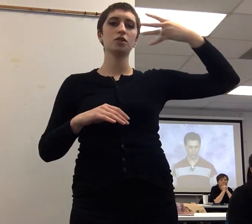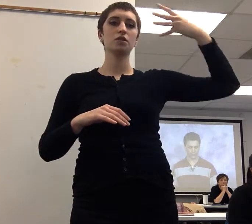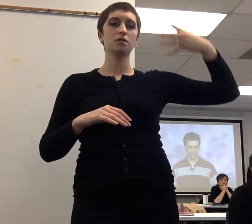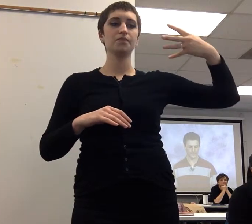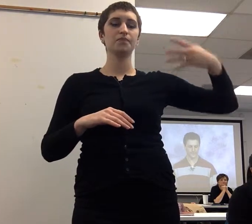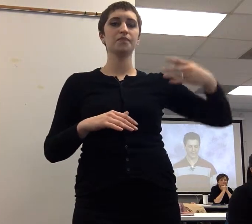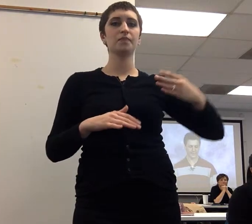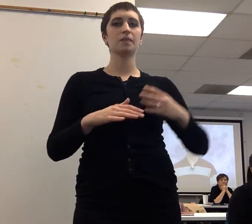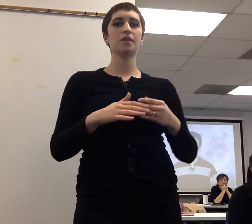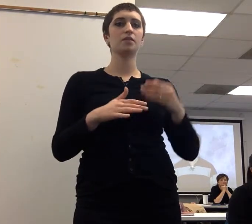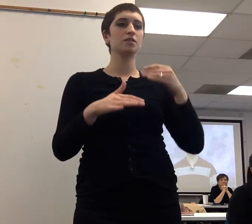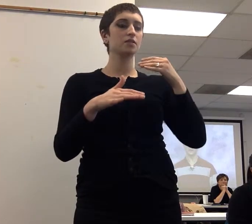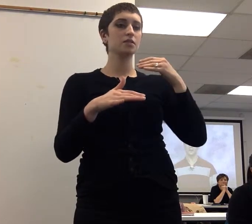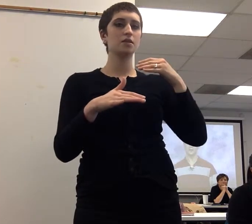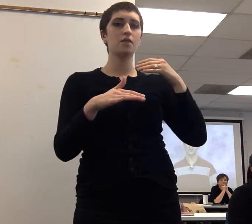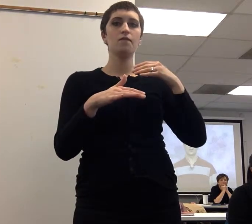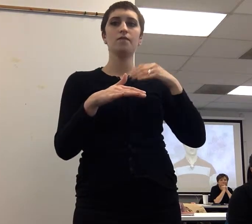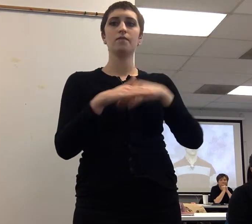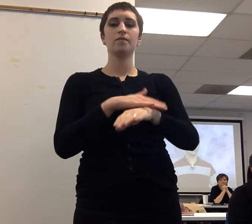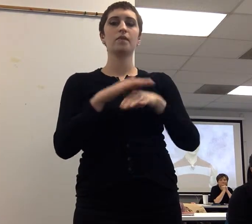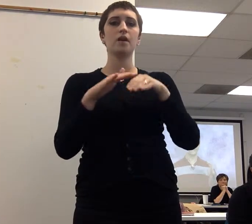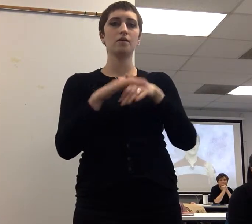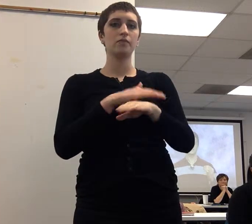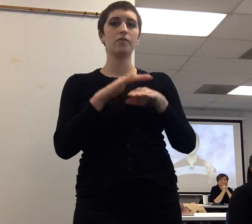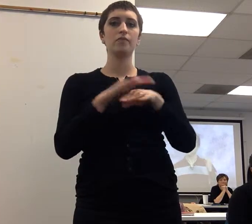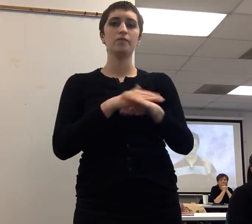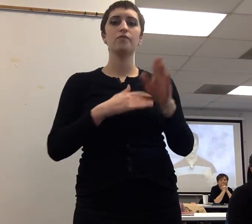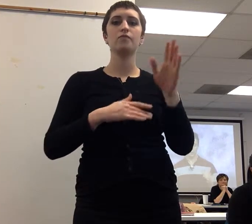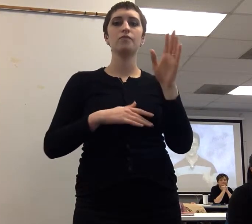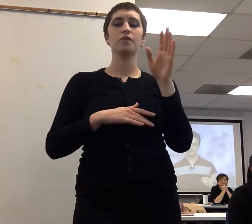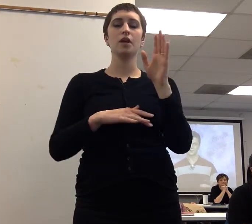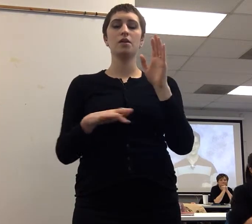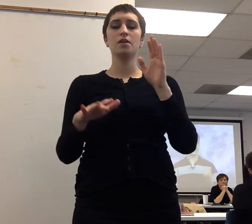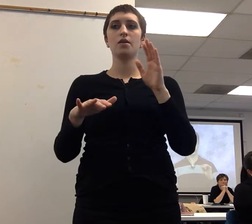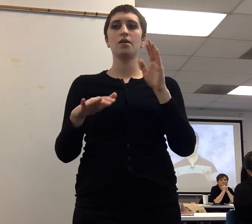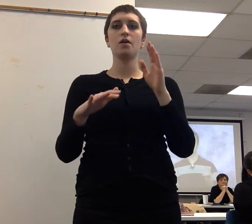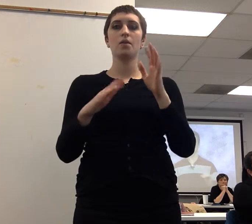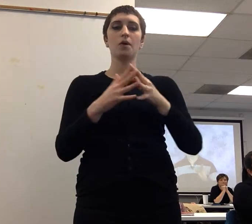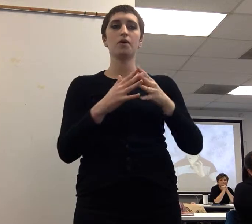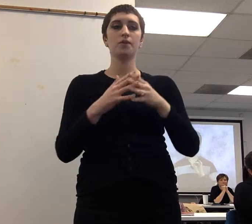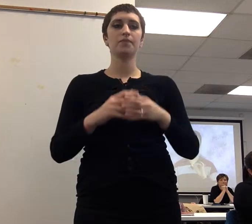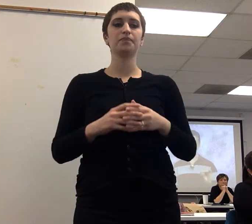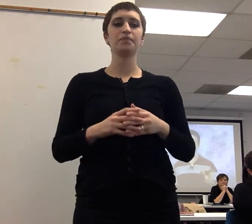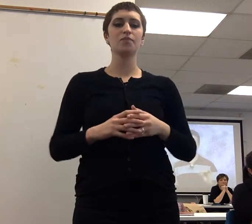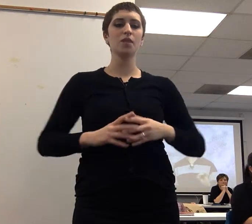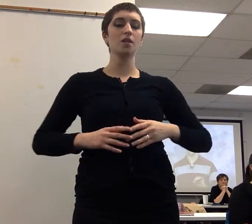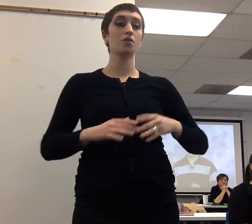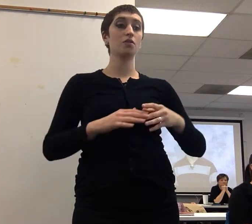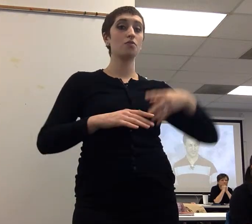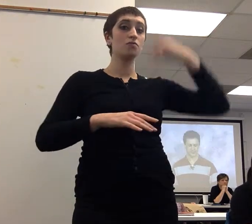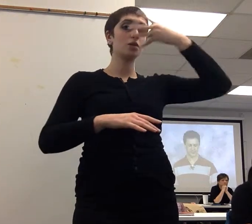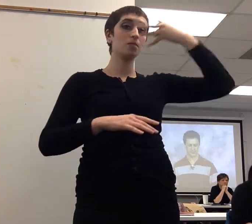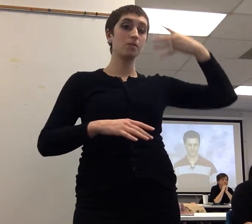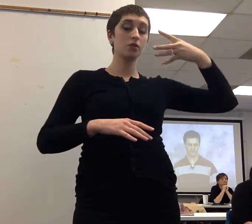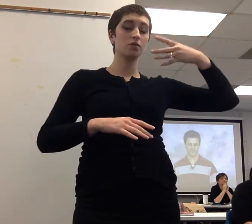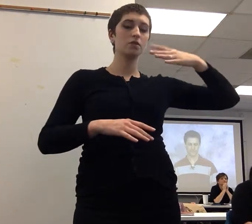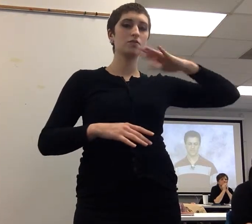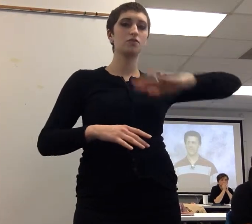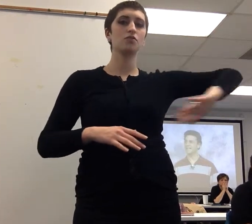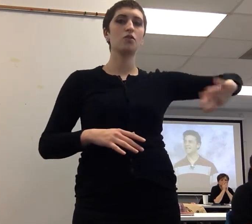American worker in the city were making low wages and working in atrocious working